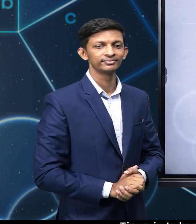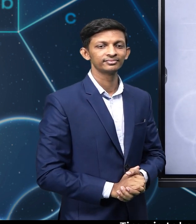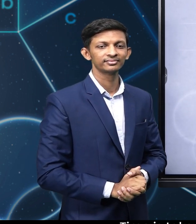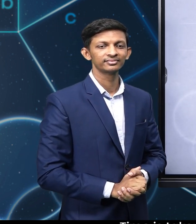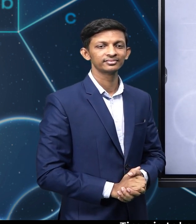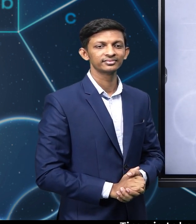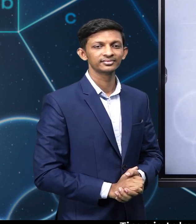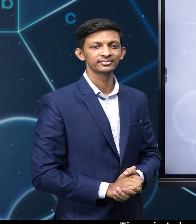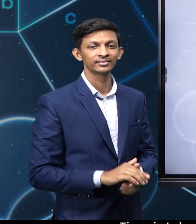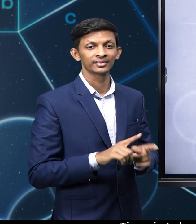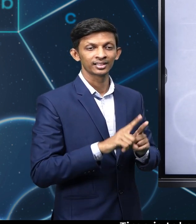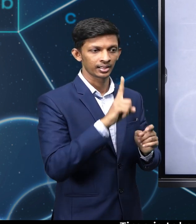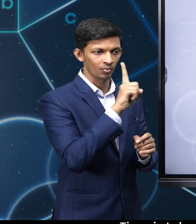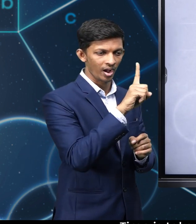which is nothing but 150 minutes.